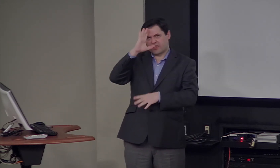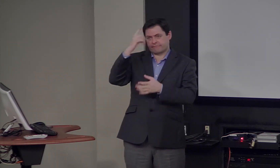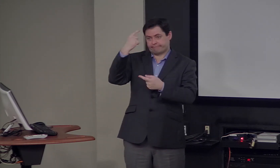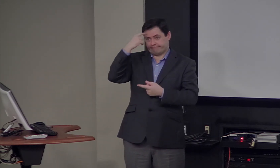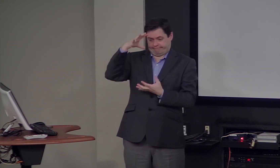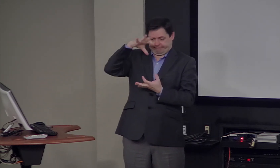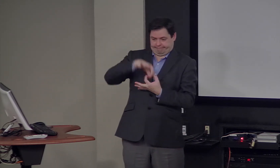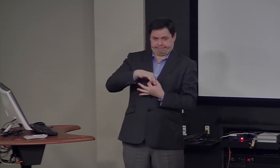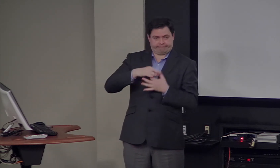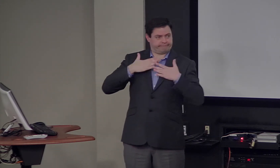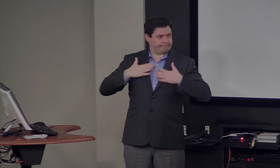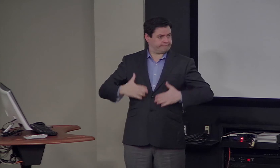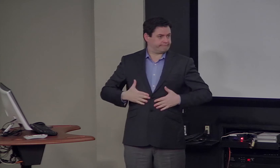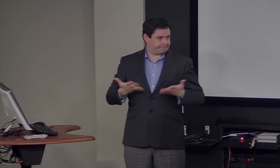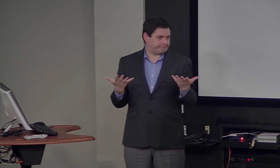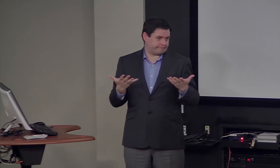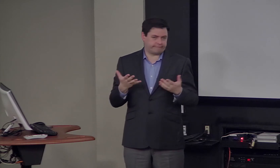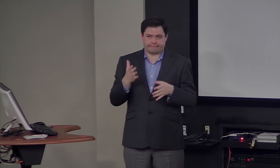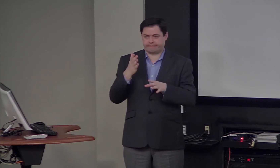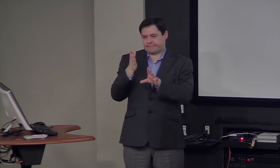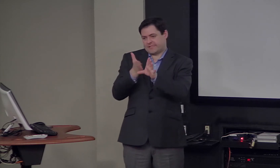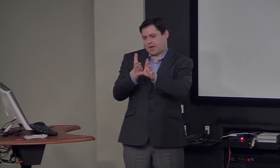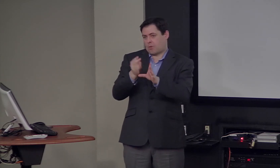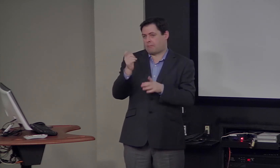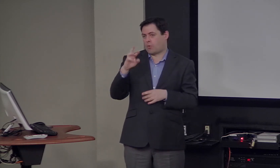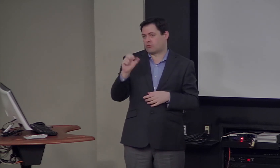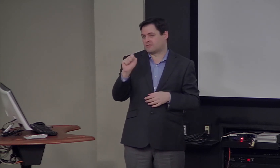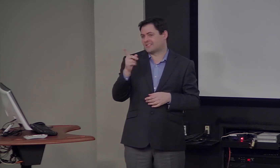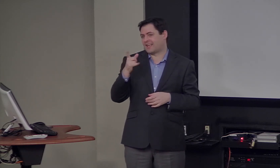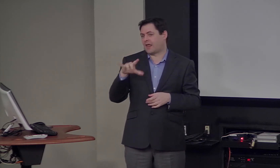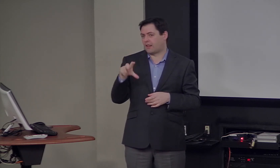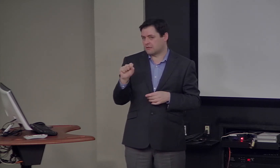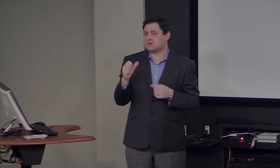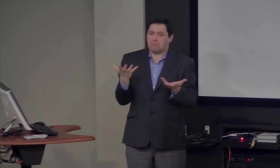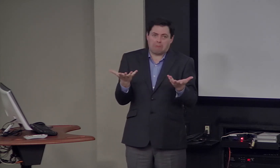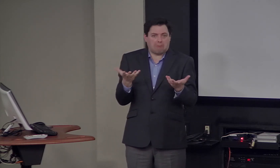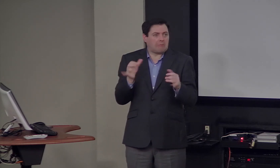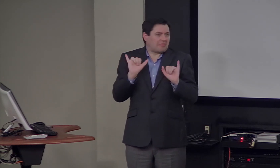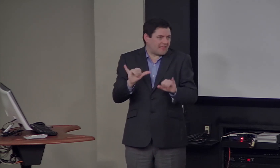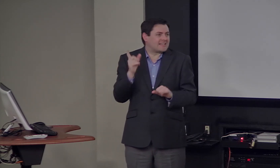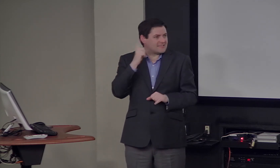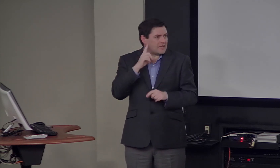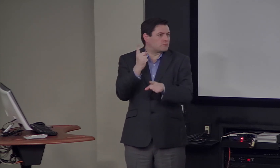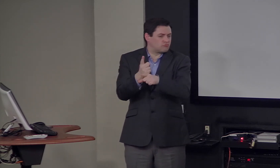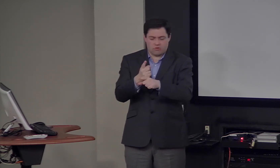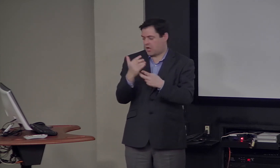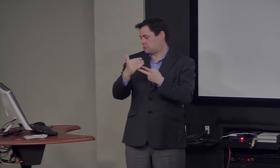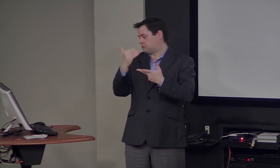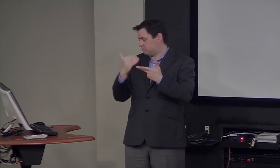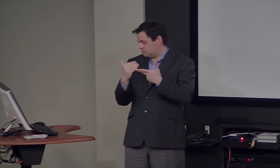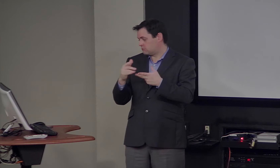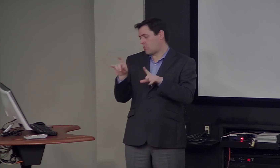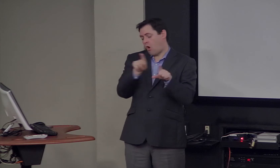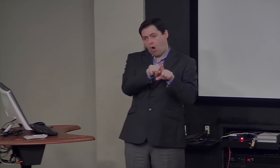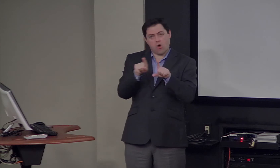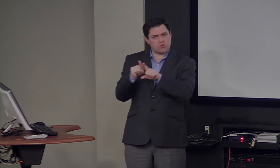is improvement that's been realized in their ability to really do that more mind-hand coordination, and that does seem